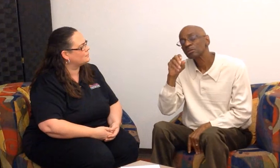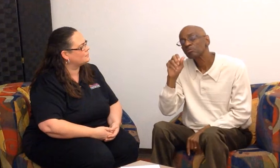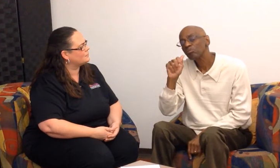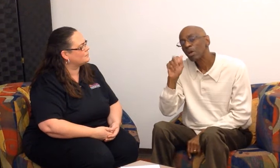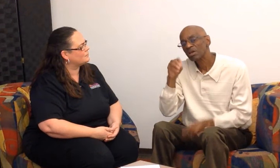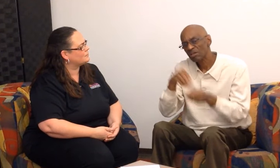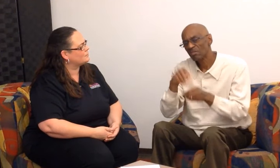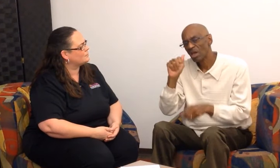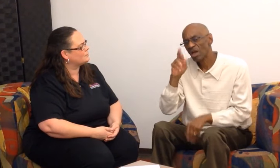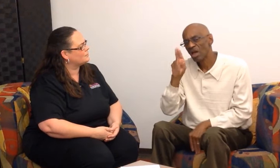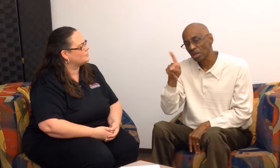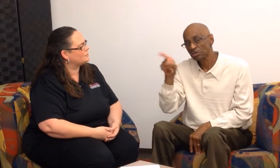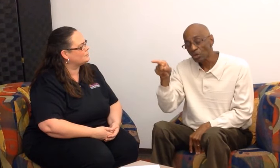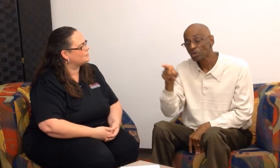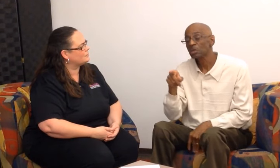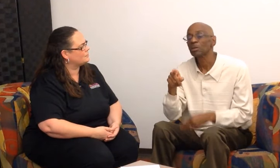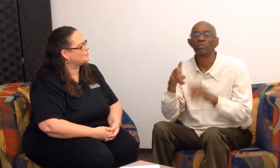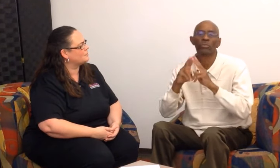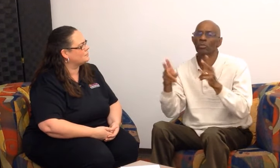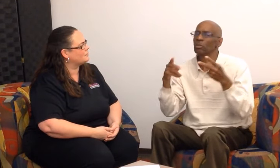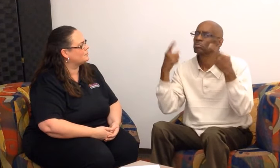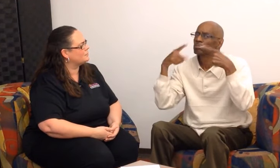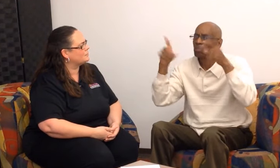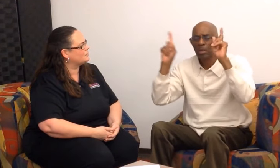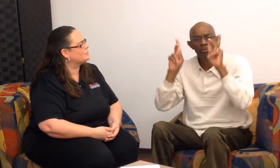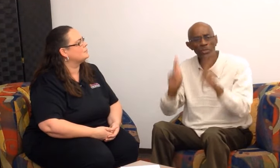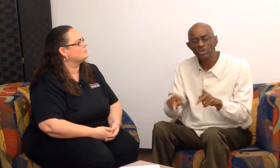professor in Arkansas and is a very prominent person as well as an advocate.